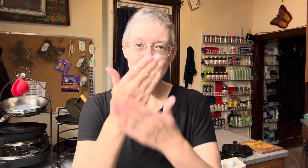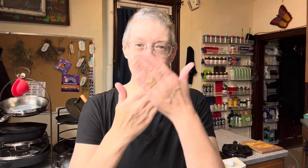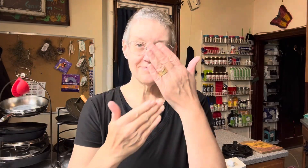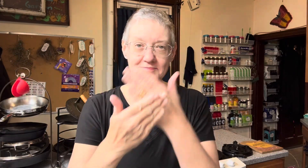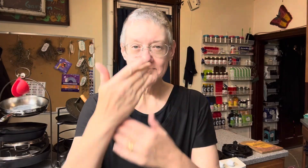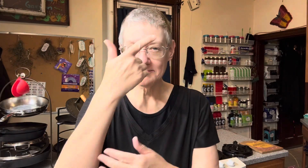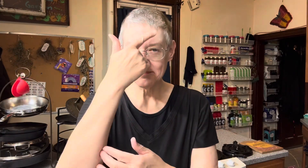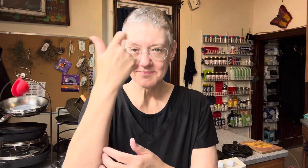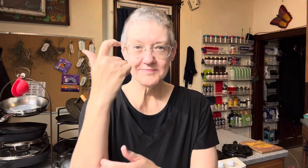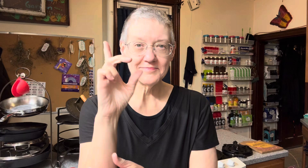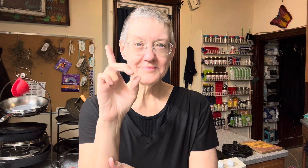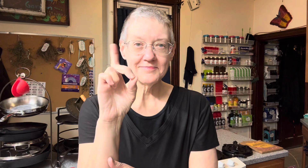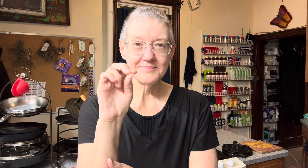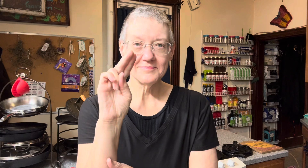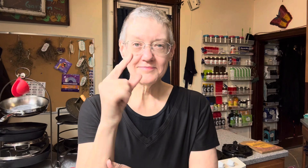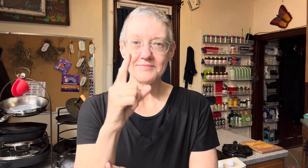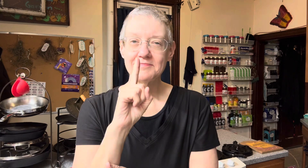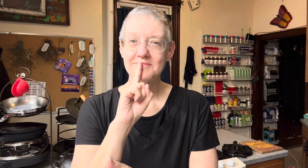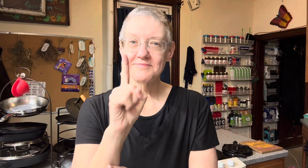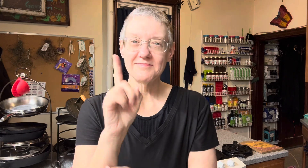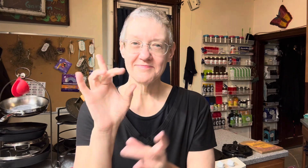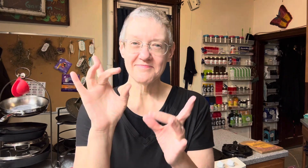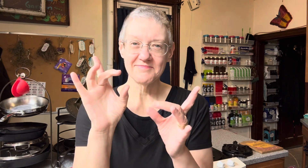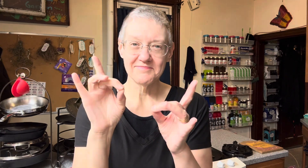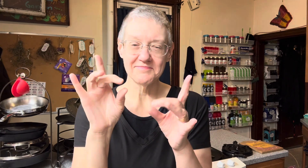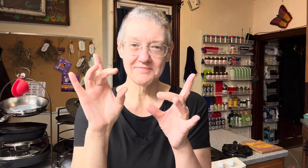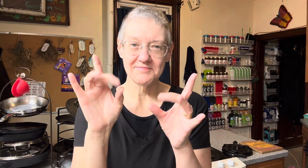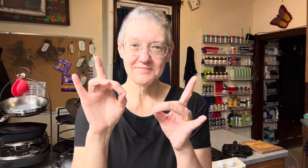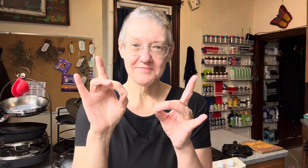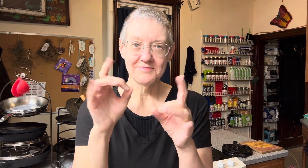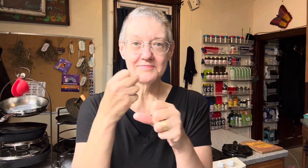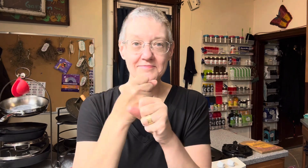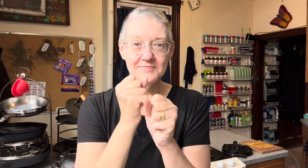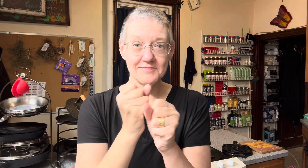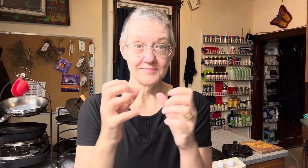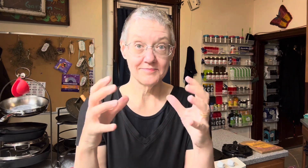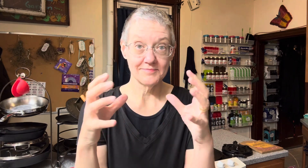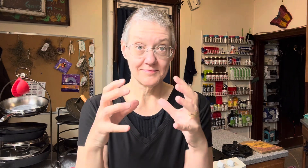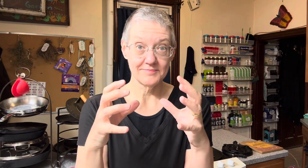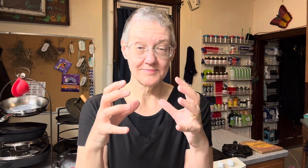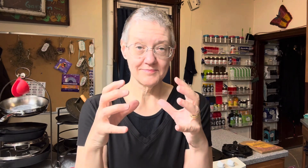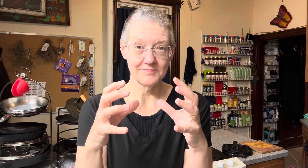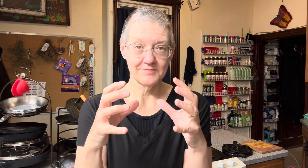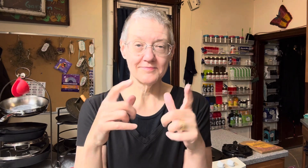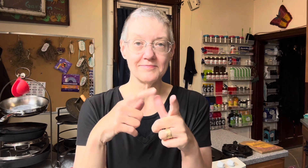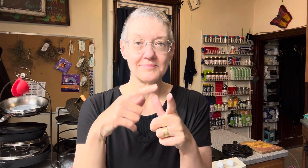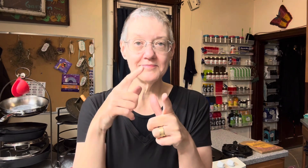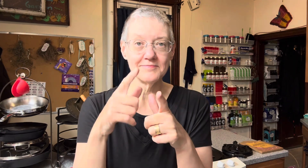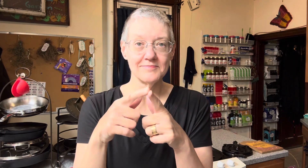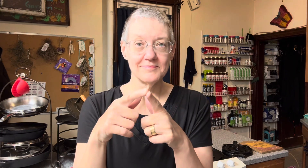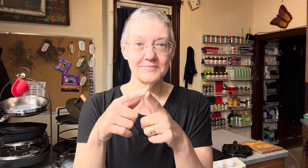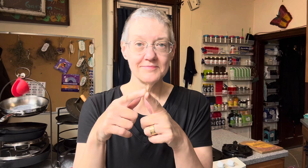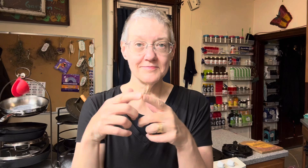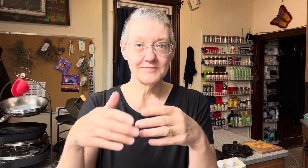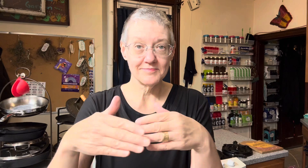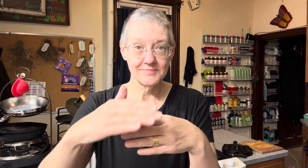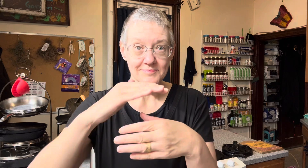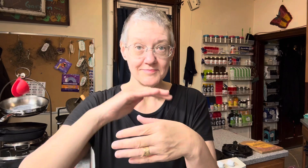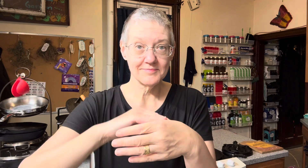Oil your hands good because it's also a very sticky dough. You want to make it into a ball, then you're going to cover